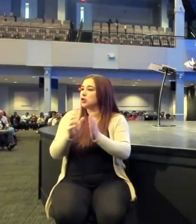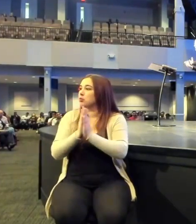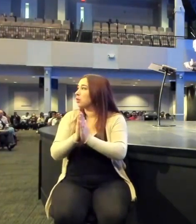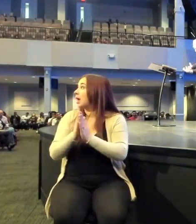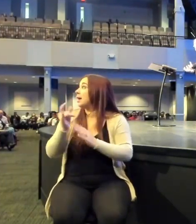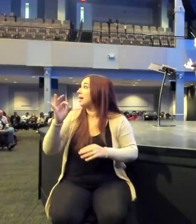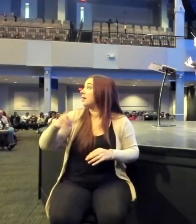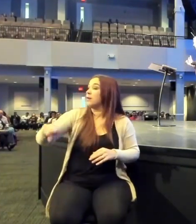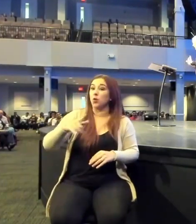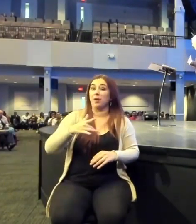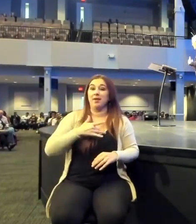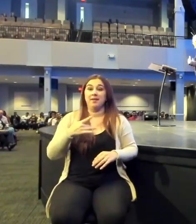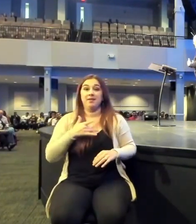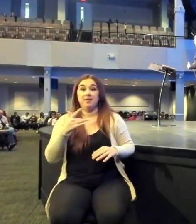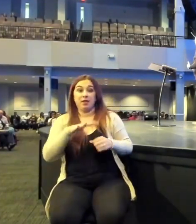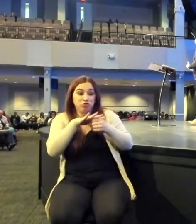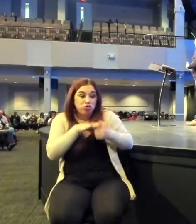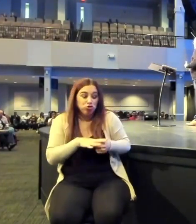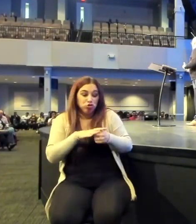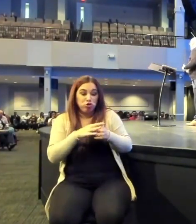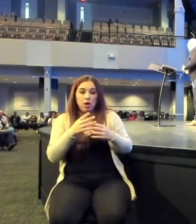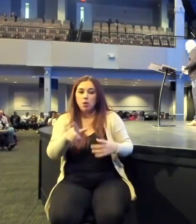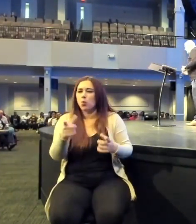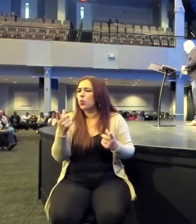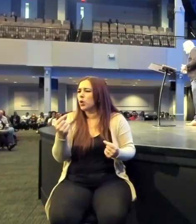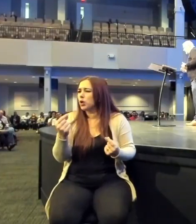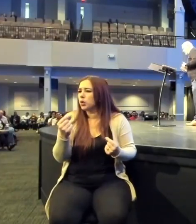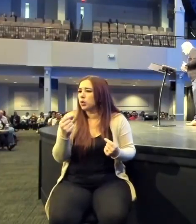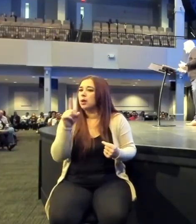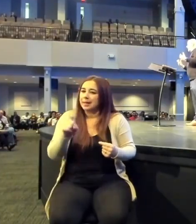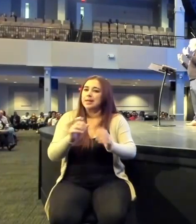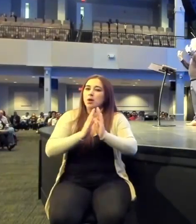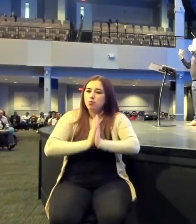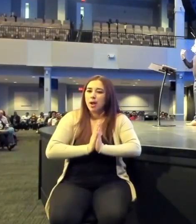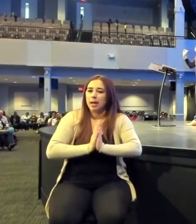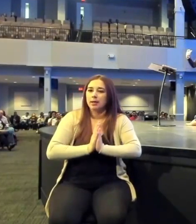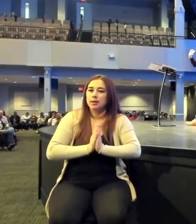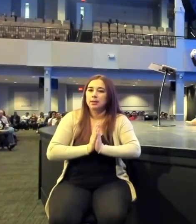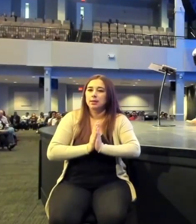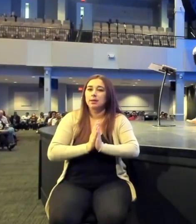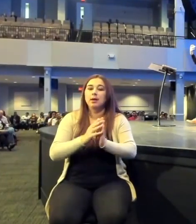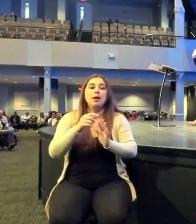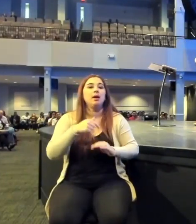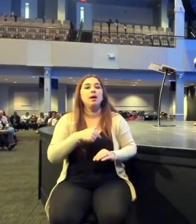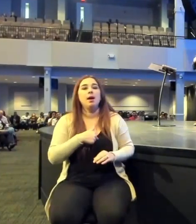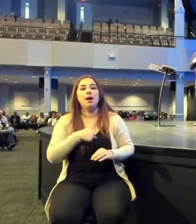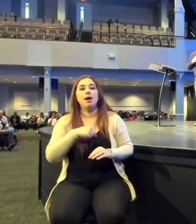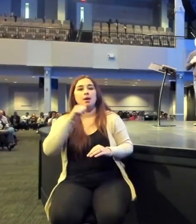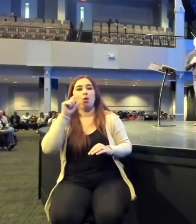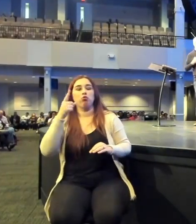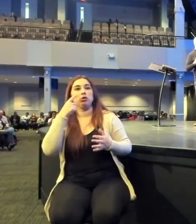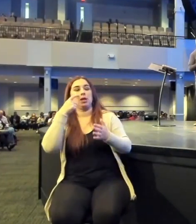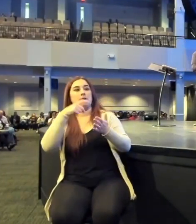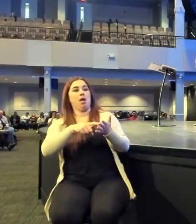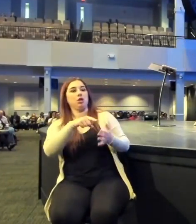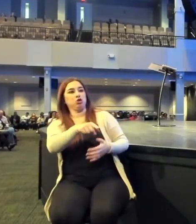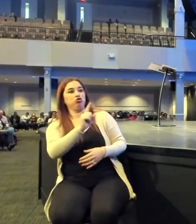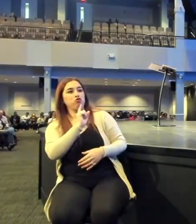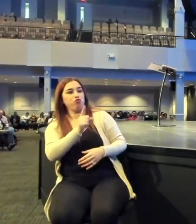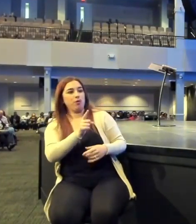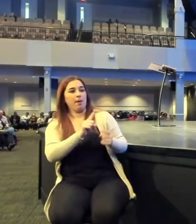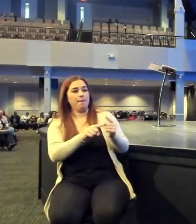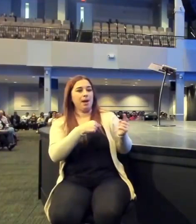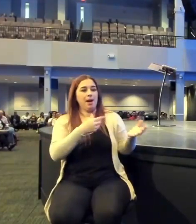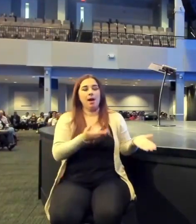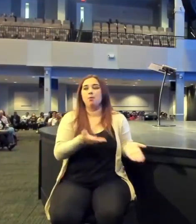feel distressed, what are you to do? You are to pray. Not only do I acknowledge my reality, but I bring it